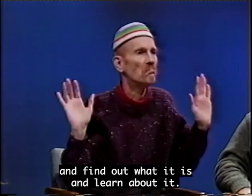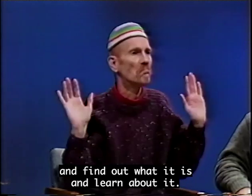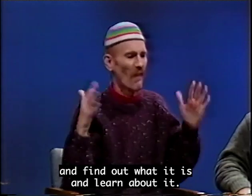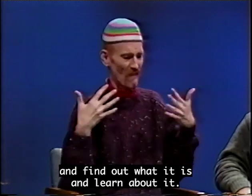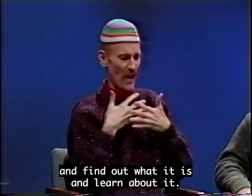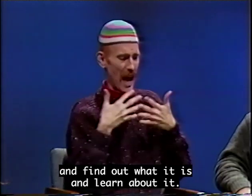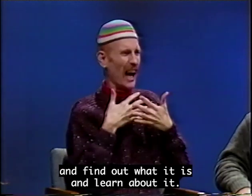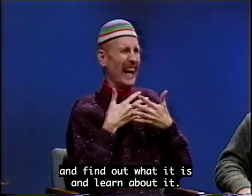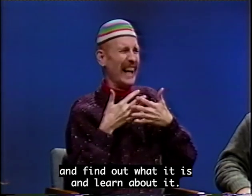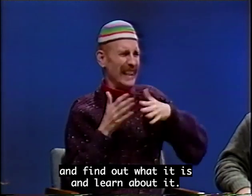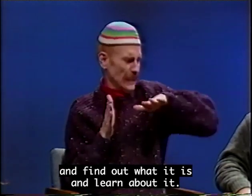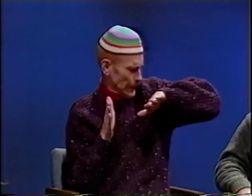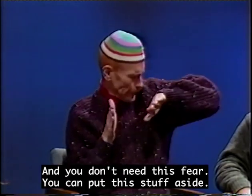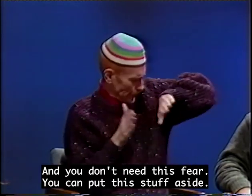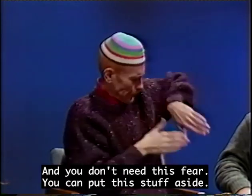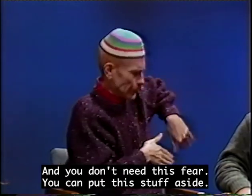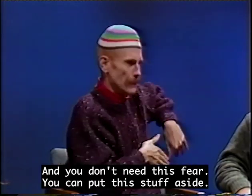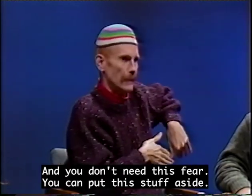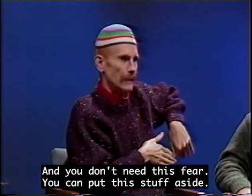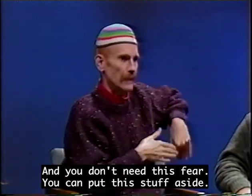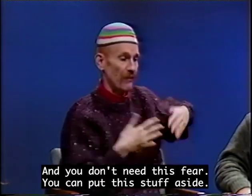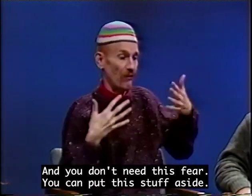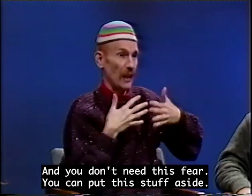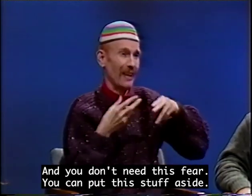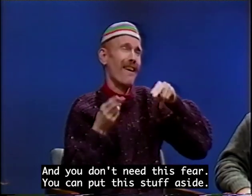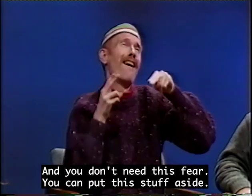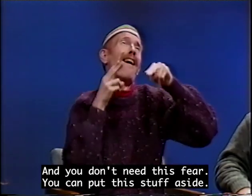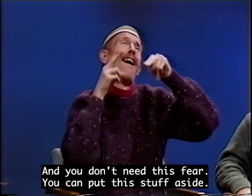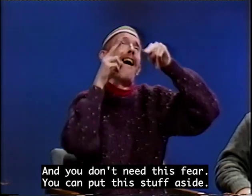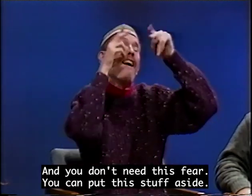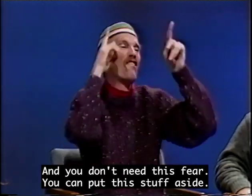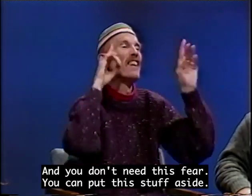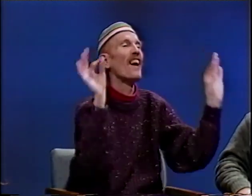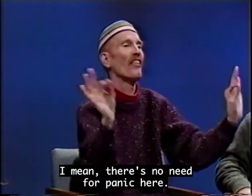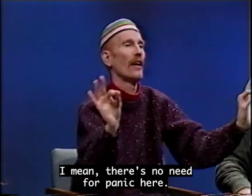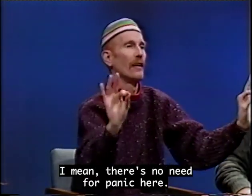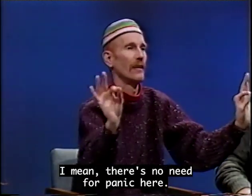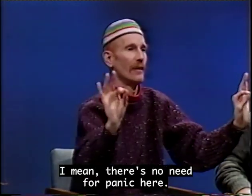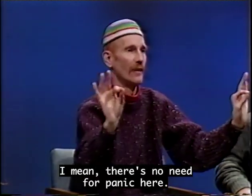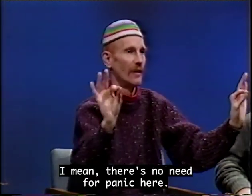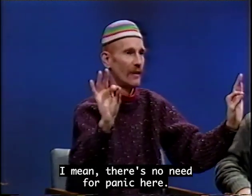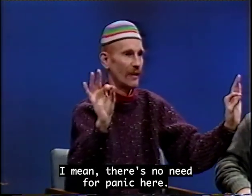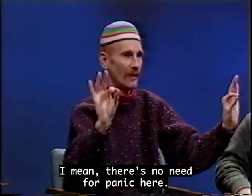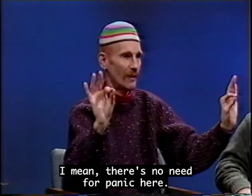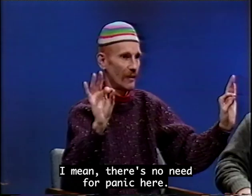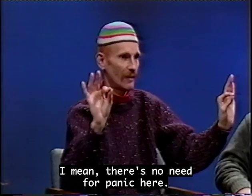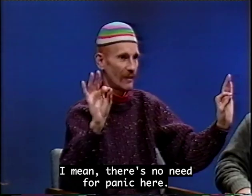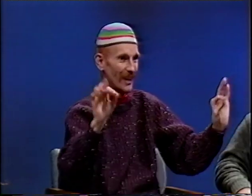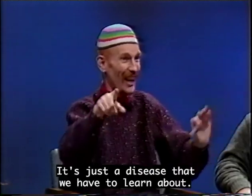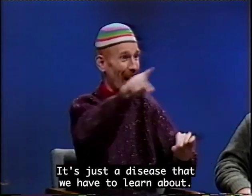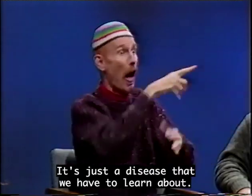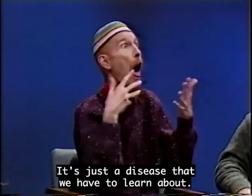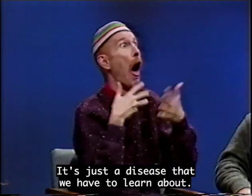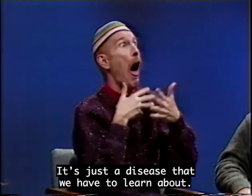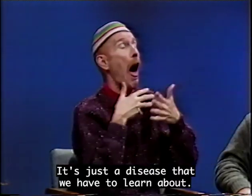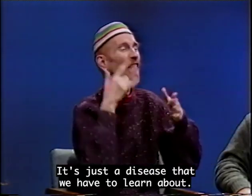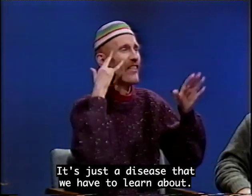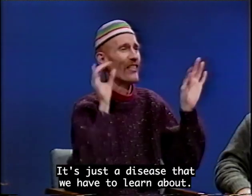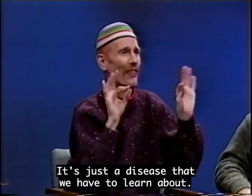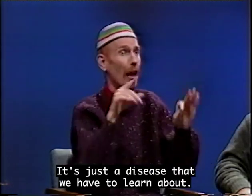is and learn about it. And you don't need this fear. You can put this stuff aside. I mean, there's no need for panic here. It's just a disease that we have to learn